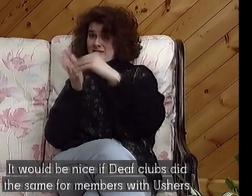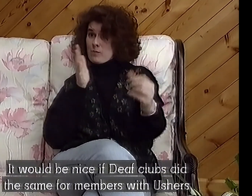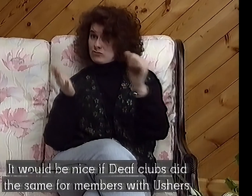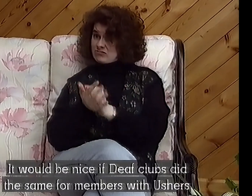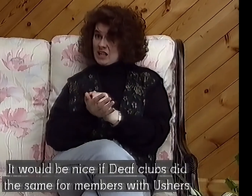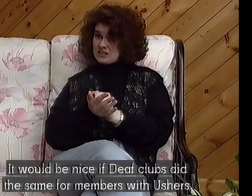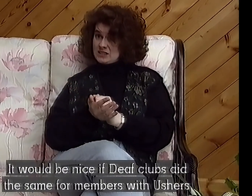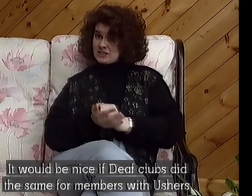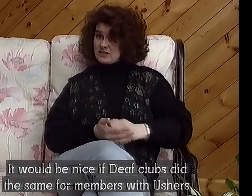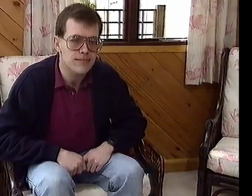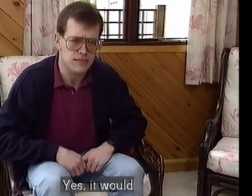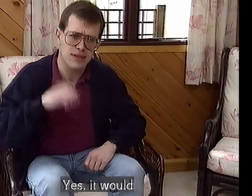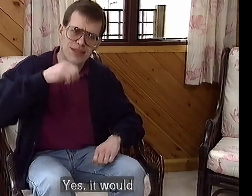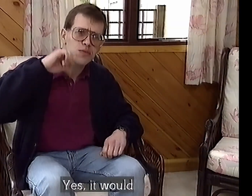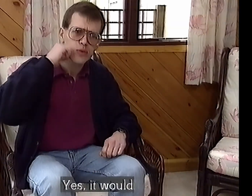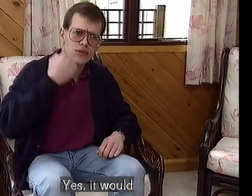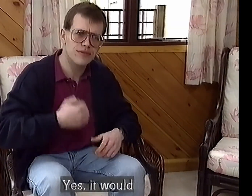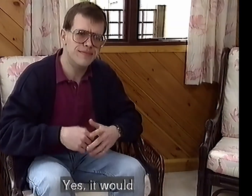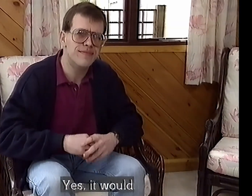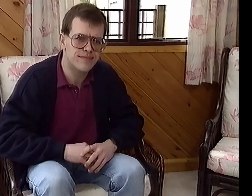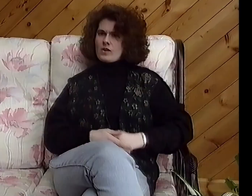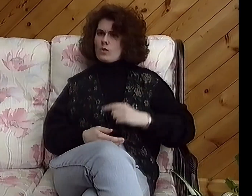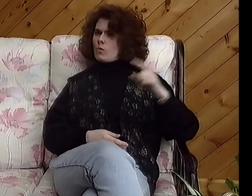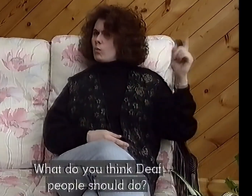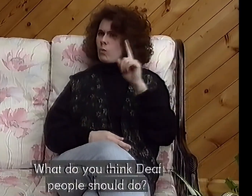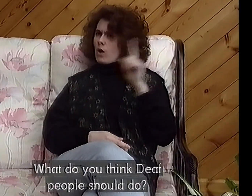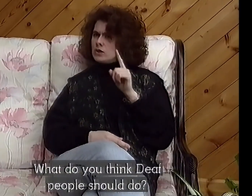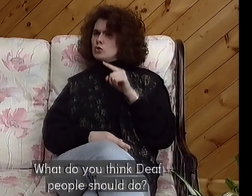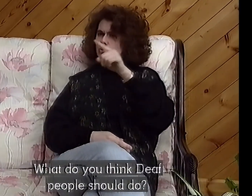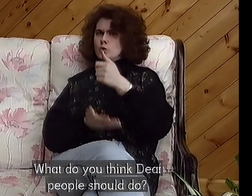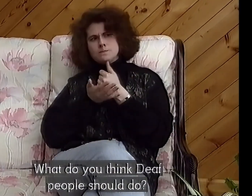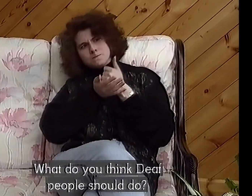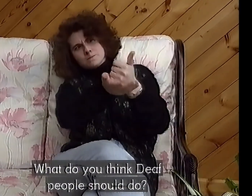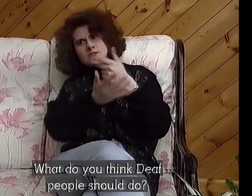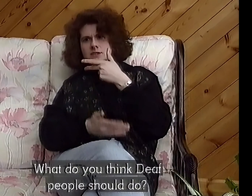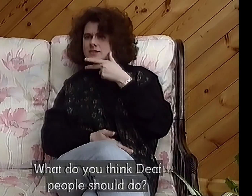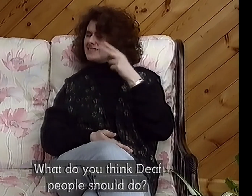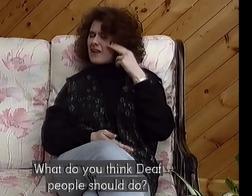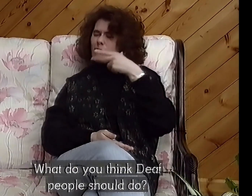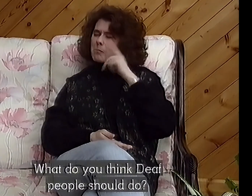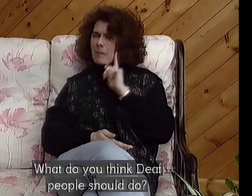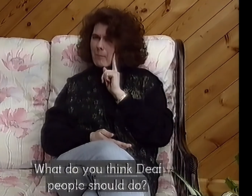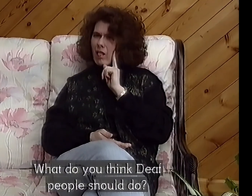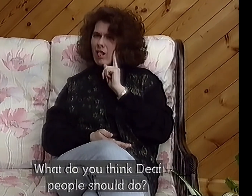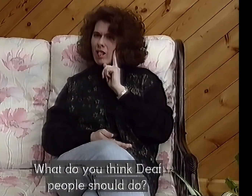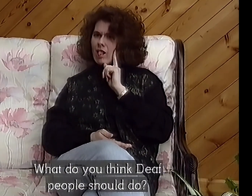it? Yes, it would. So, what do you think deaf people should do?